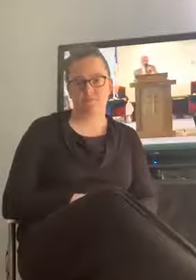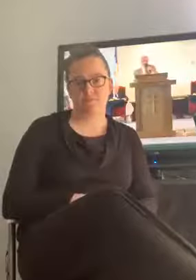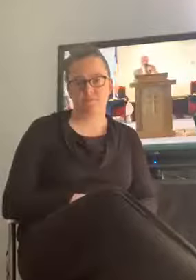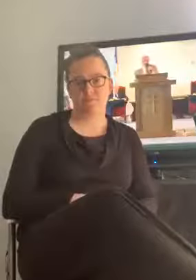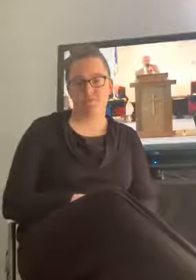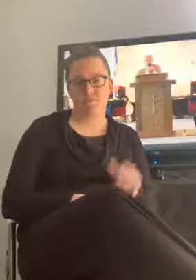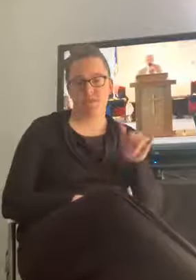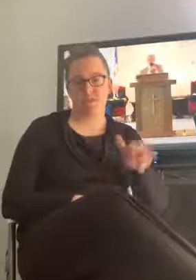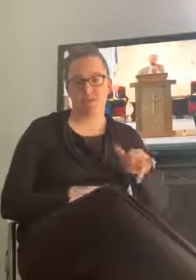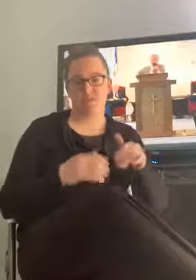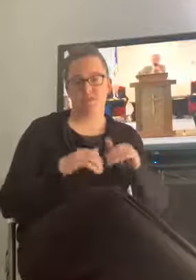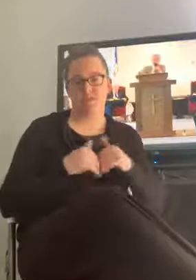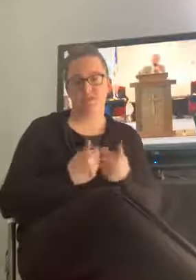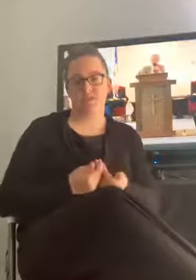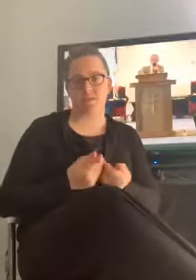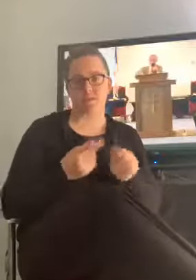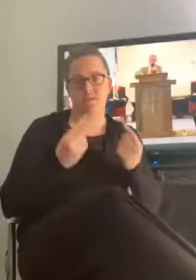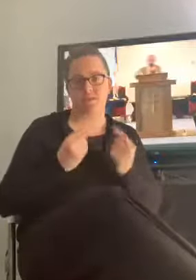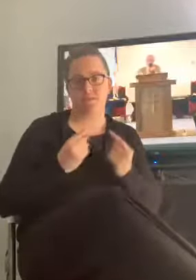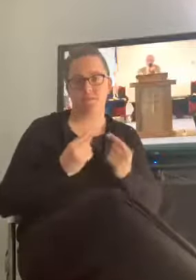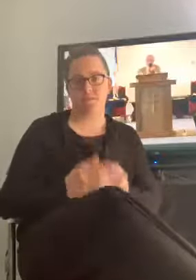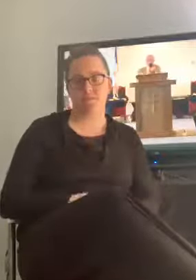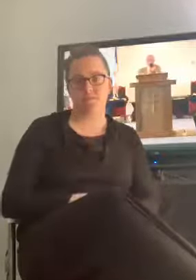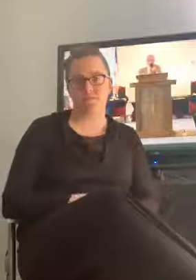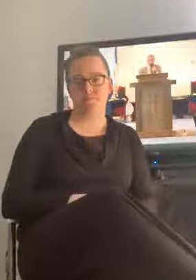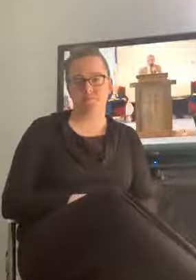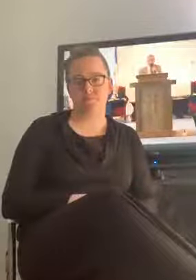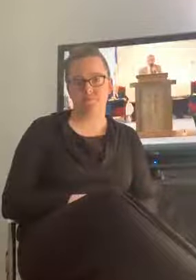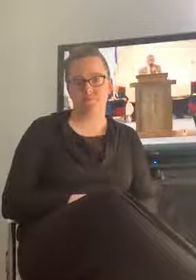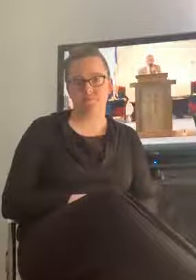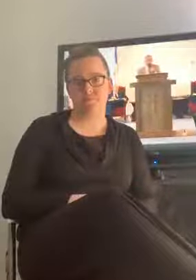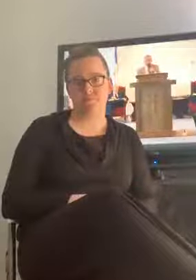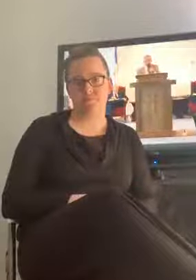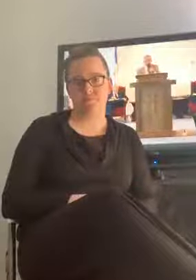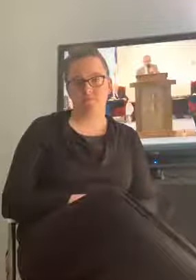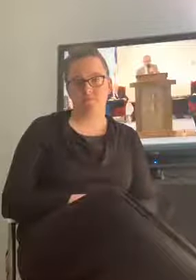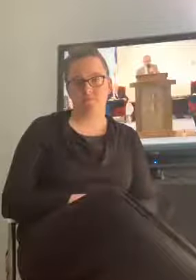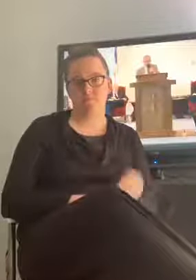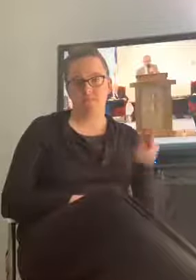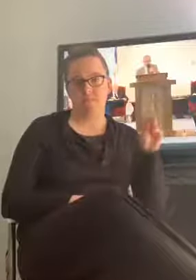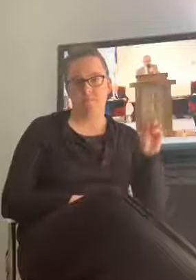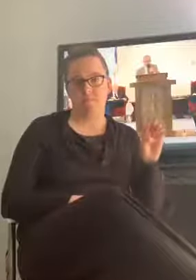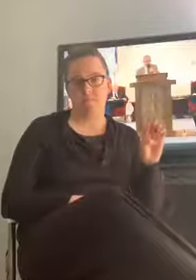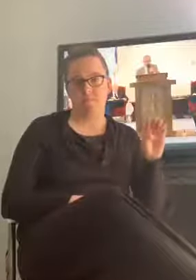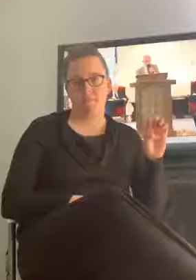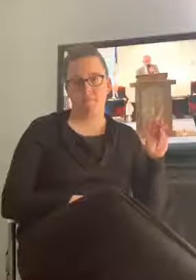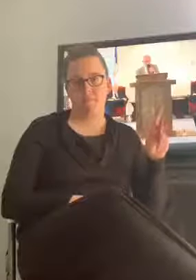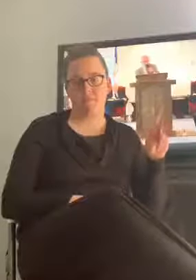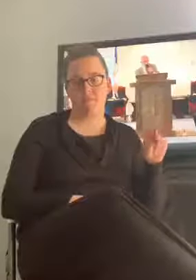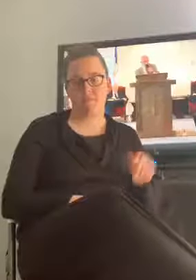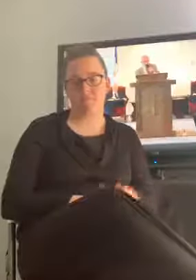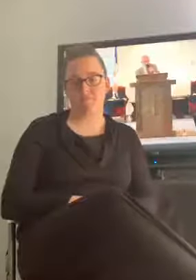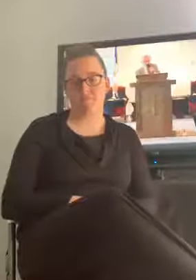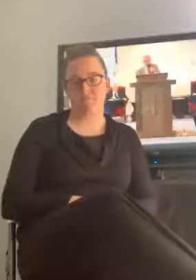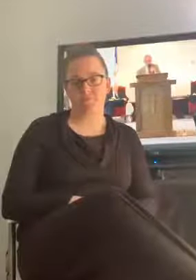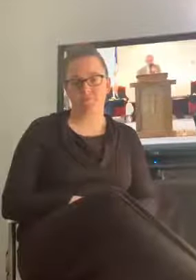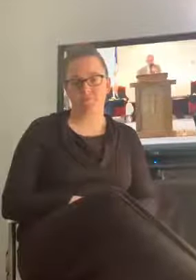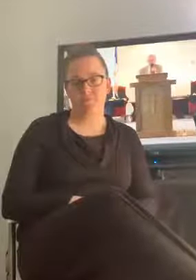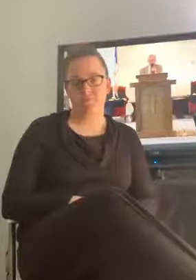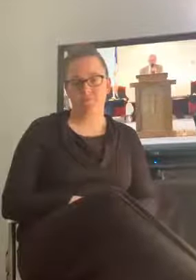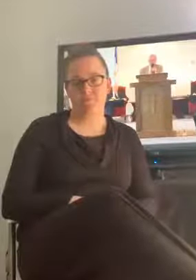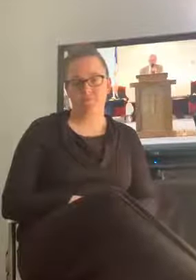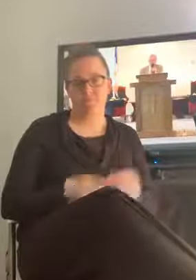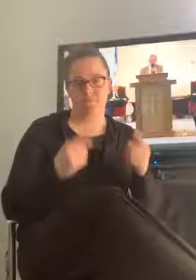This is how he's going to come. He's going to come meek. He is going to